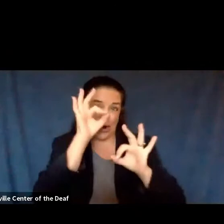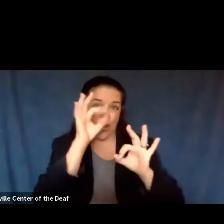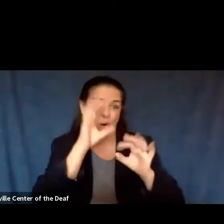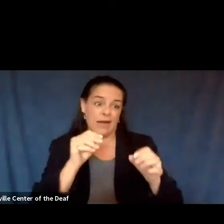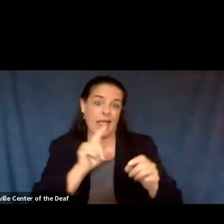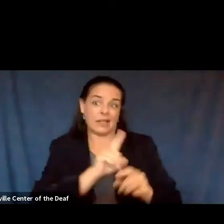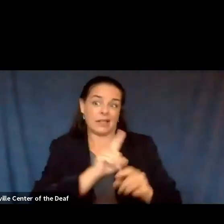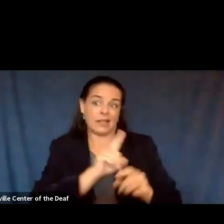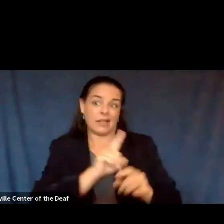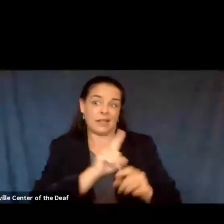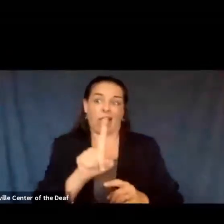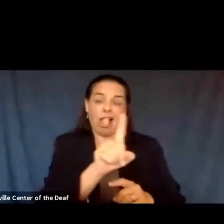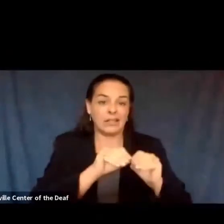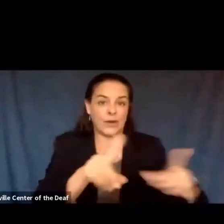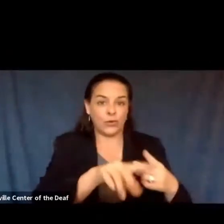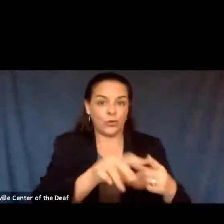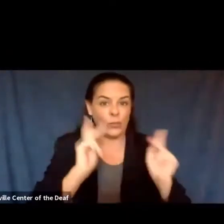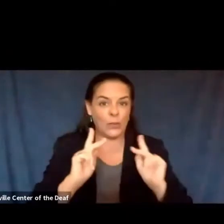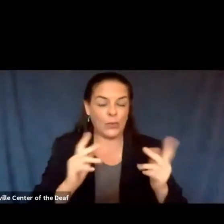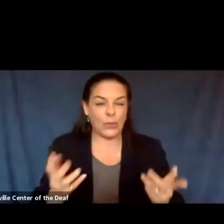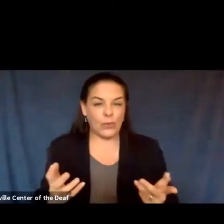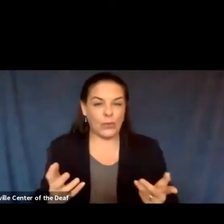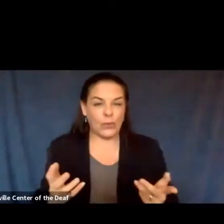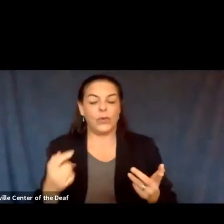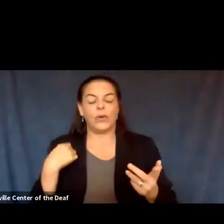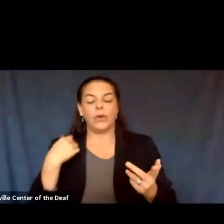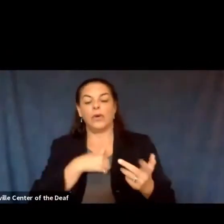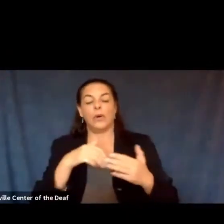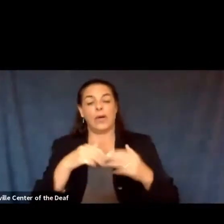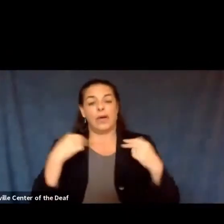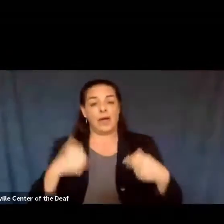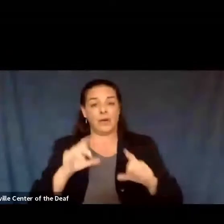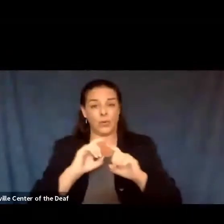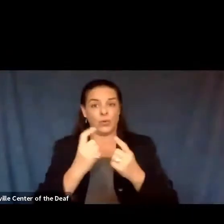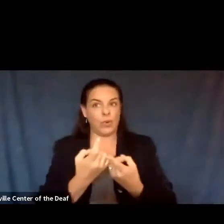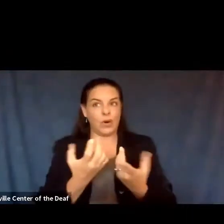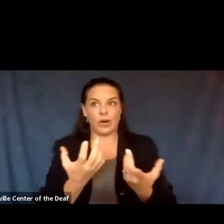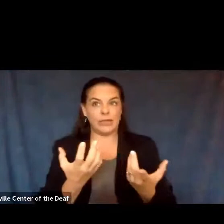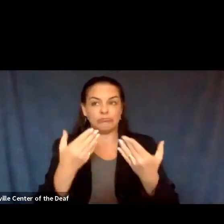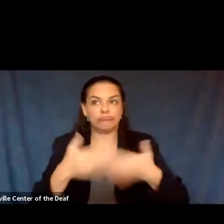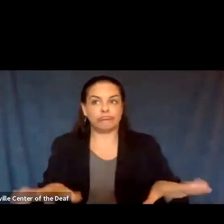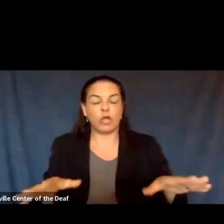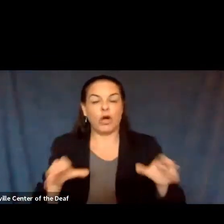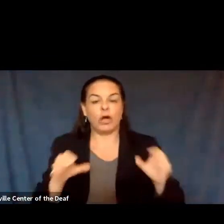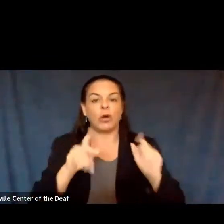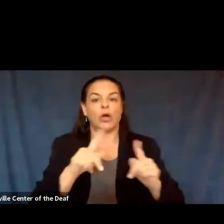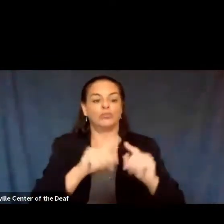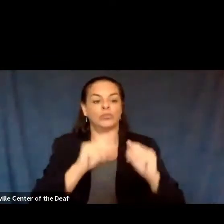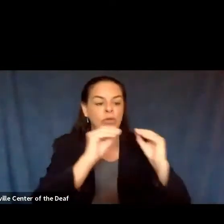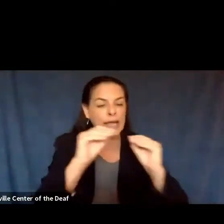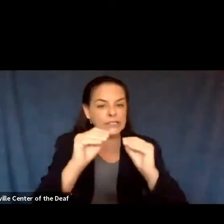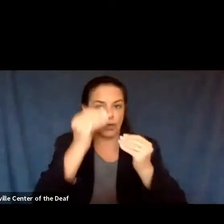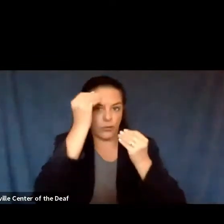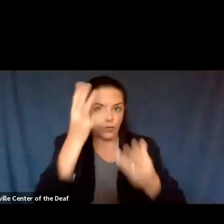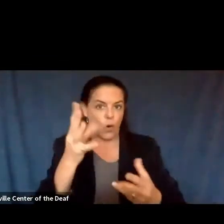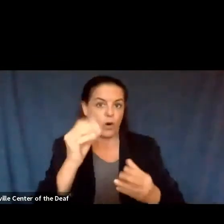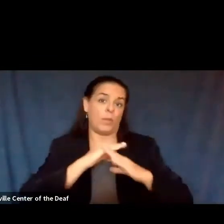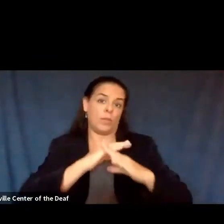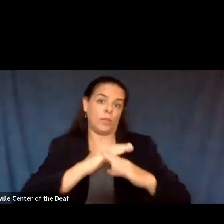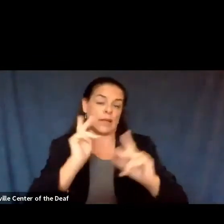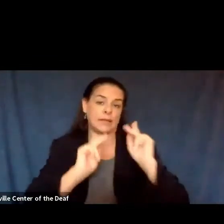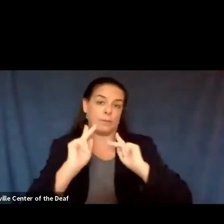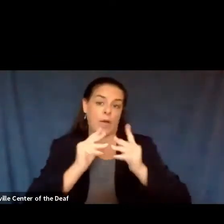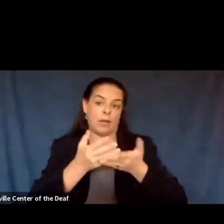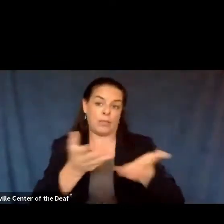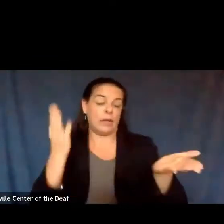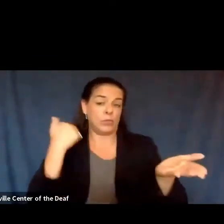sick. And we, the health department, lose an opportunity to educate, inform, and protect the public because we don't